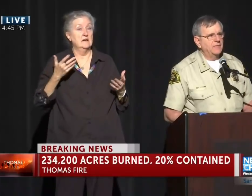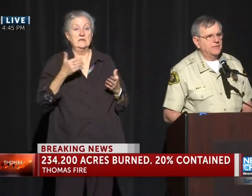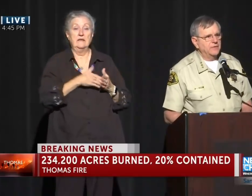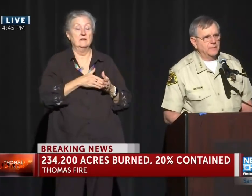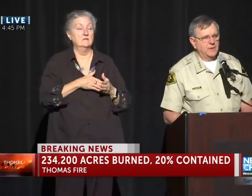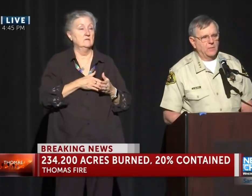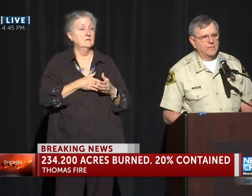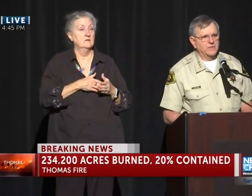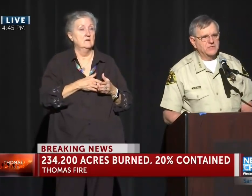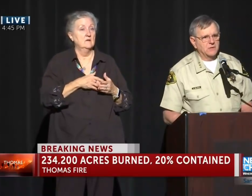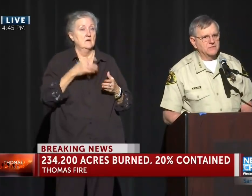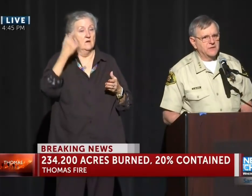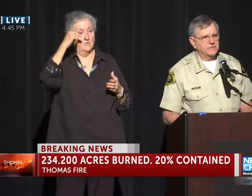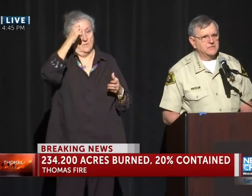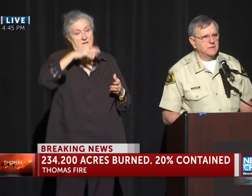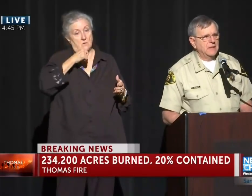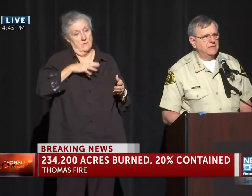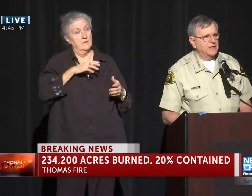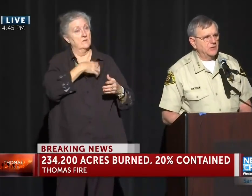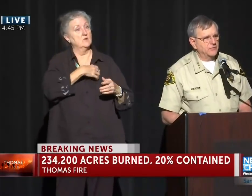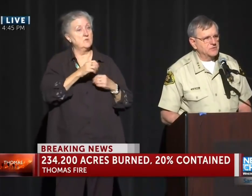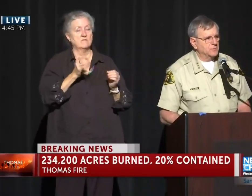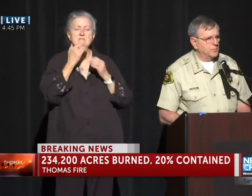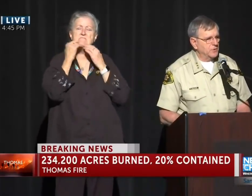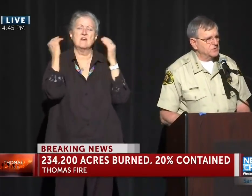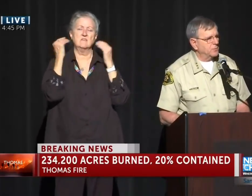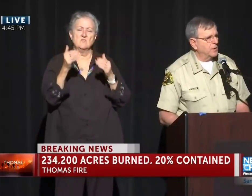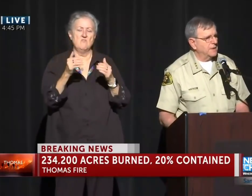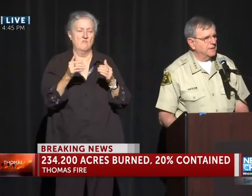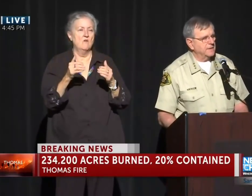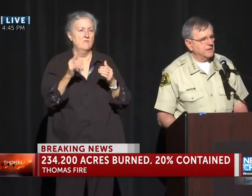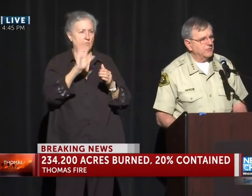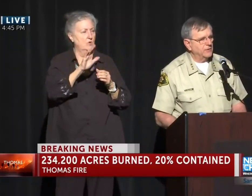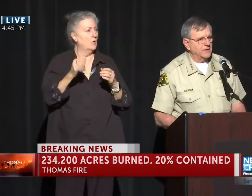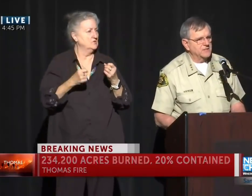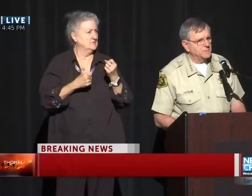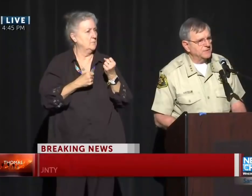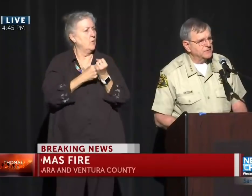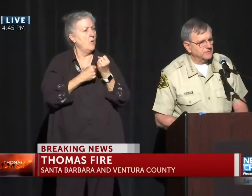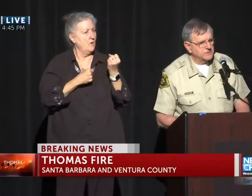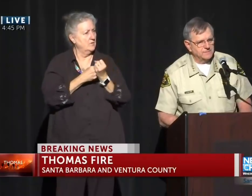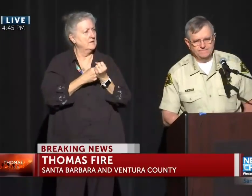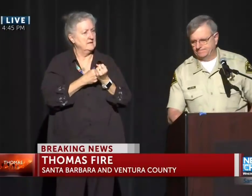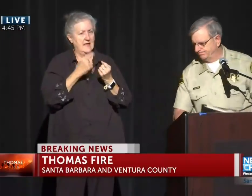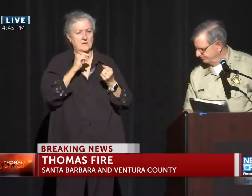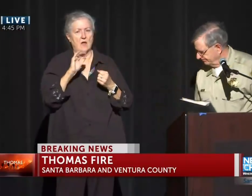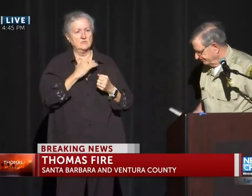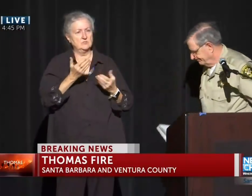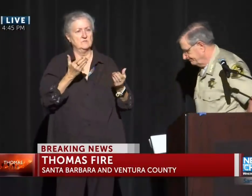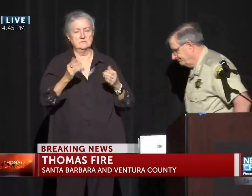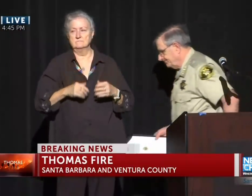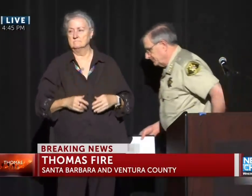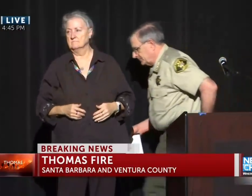Again, on behalf of the men and women of the Sheriff's Office, thank you for your support, and thank you for letting us be of service.